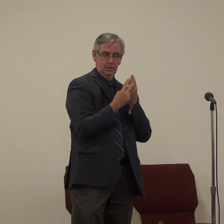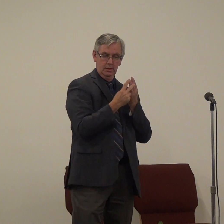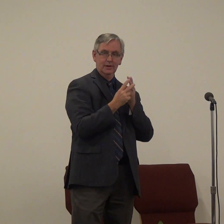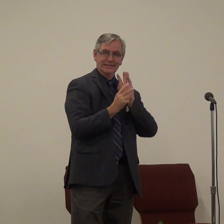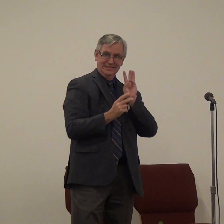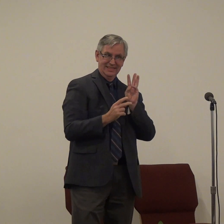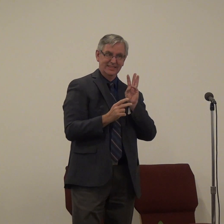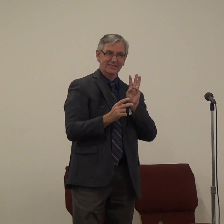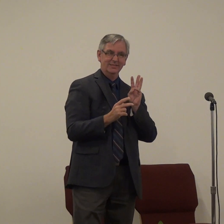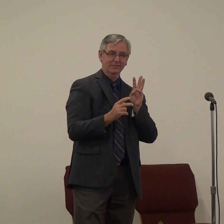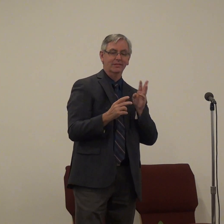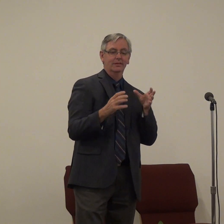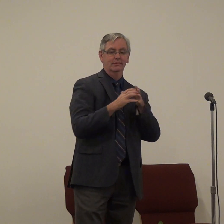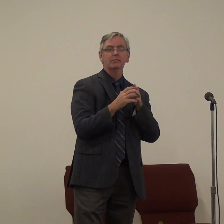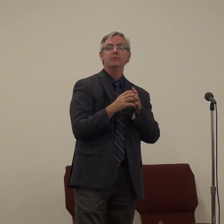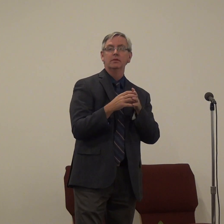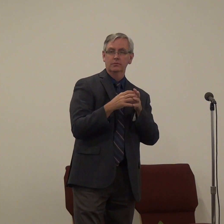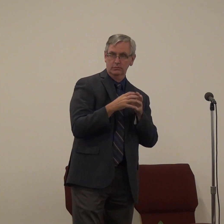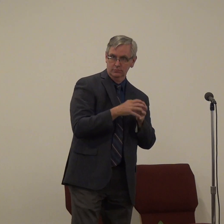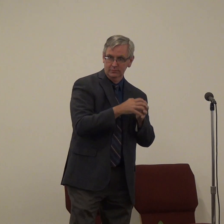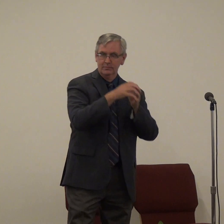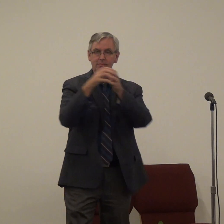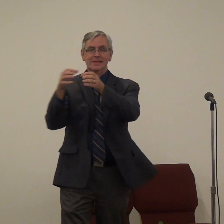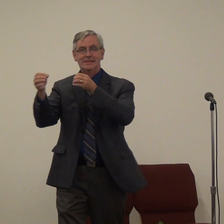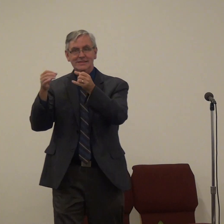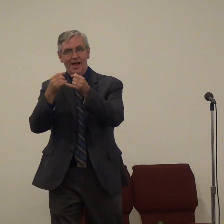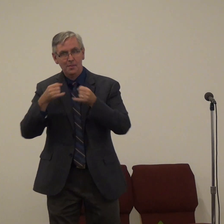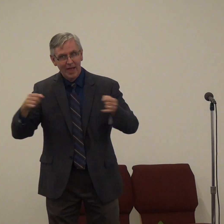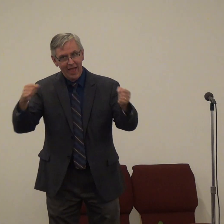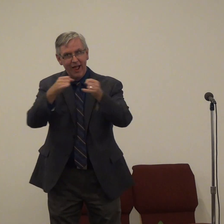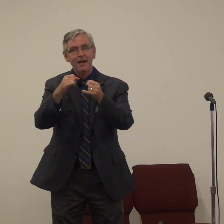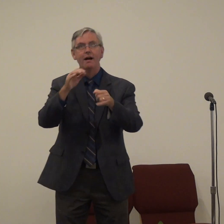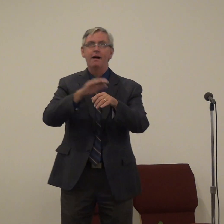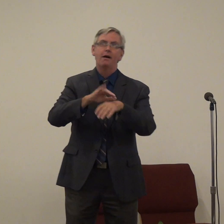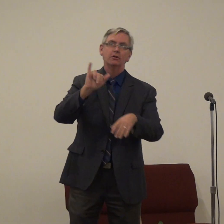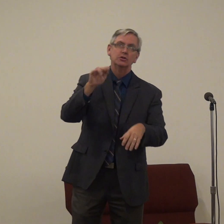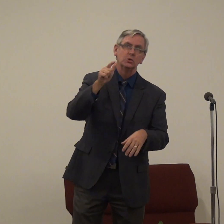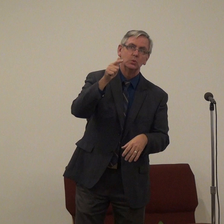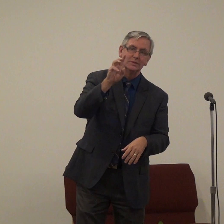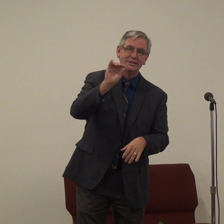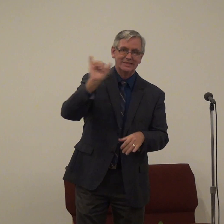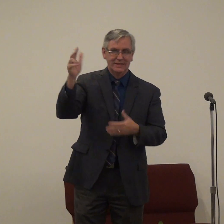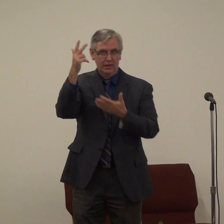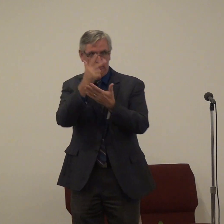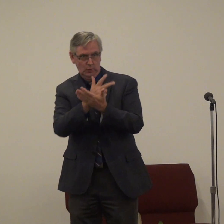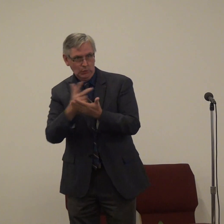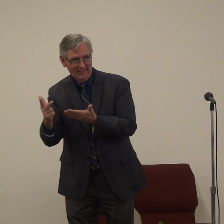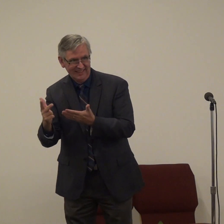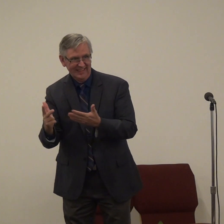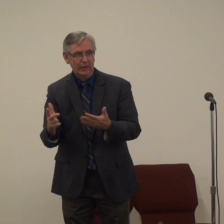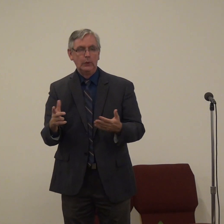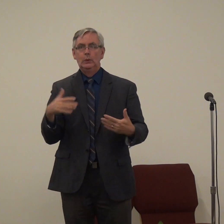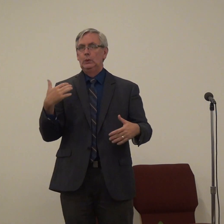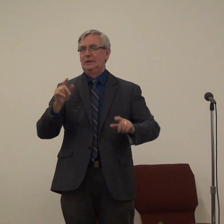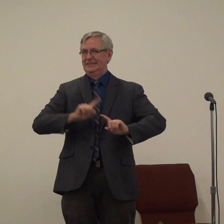two other Australians joined us, and we made a team to go to the Solomon Islands. We stayed